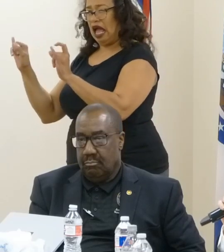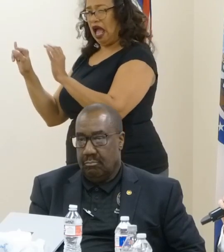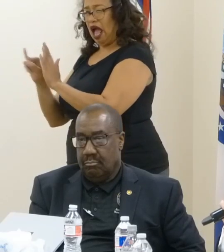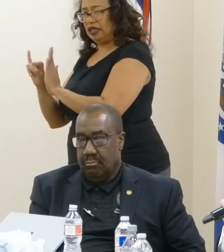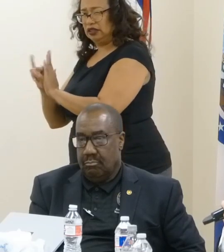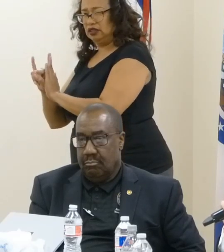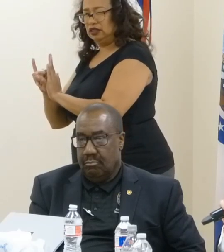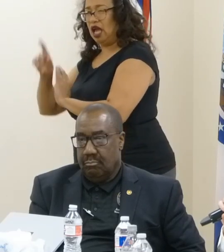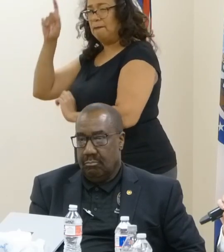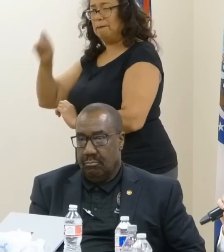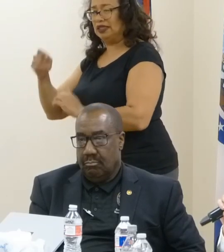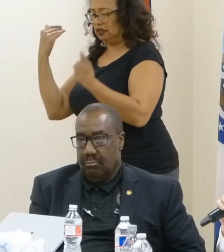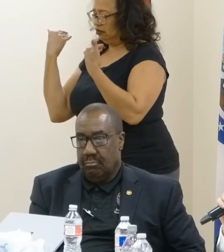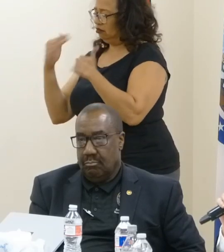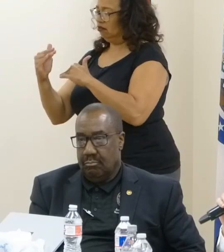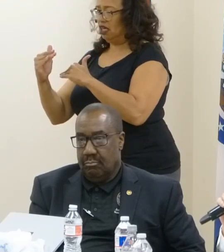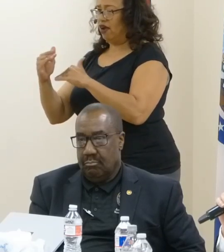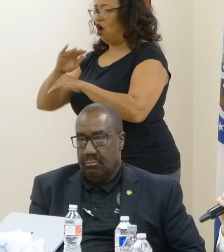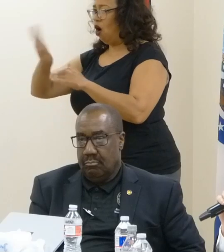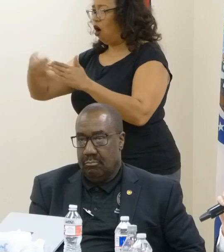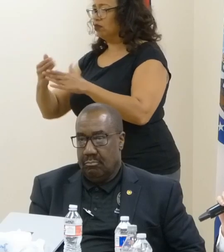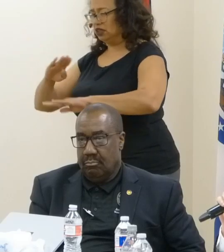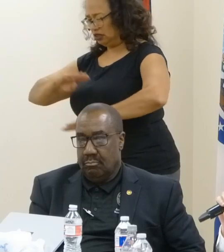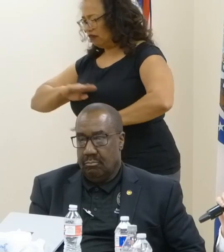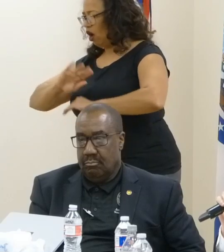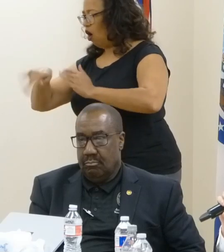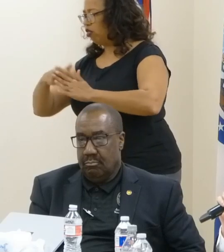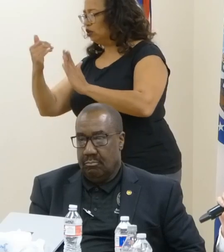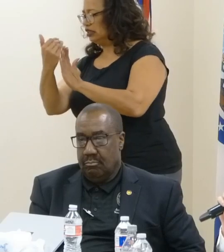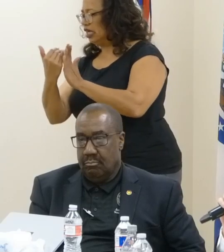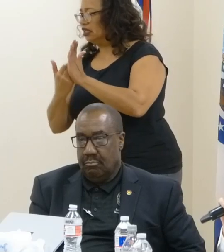that met certain federal standards.